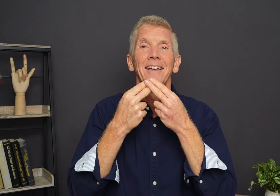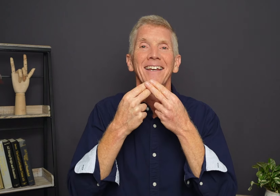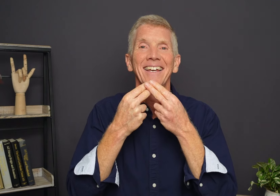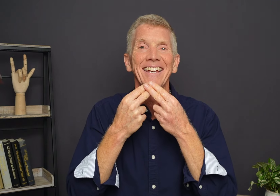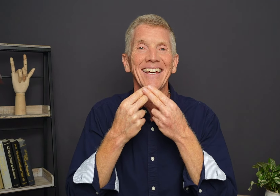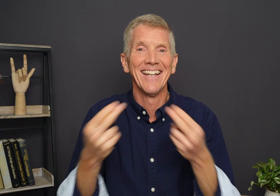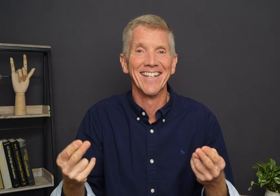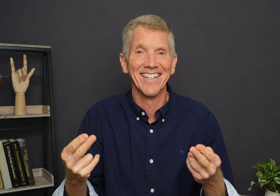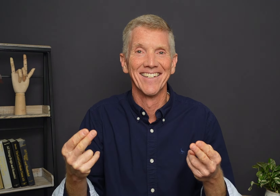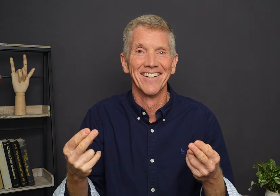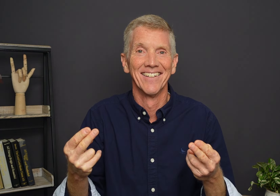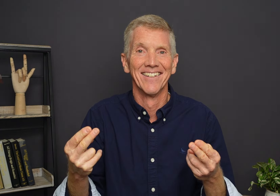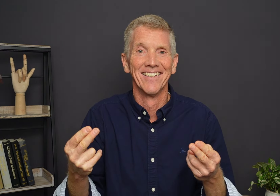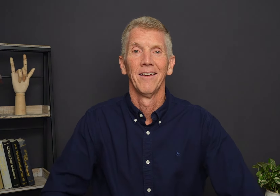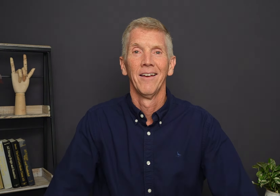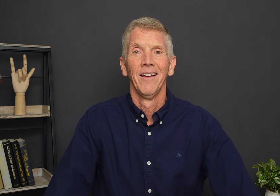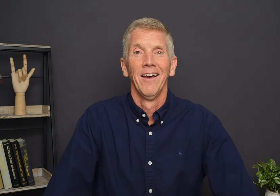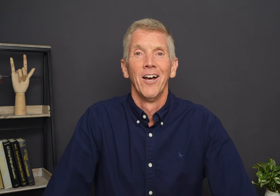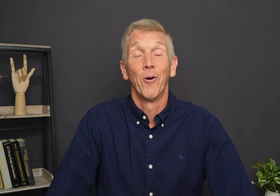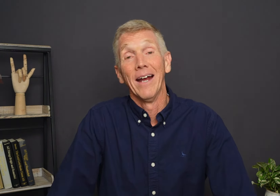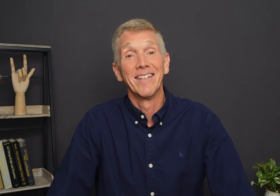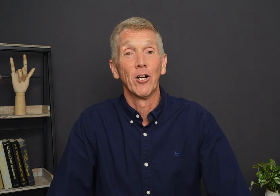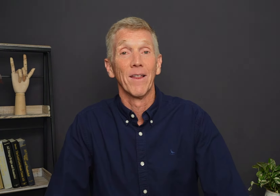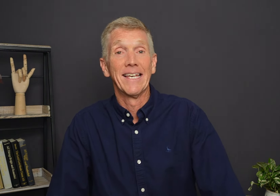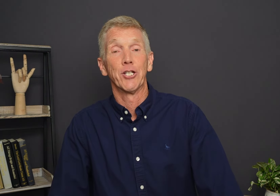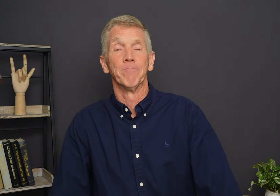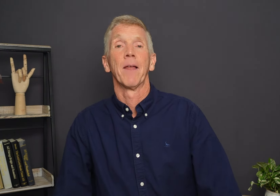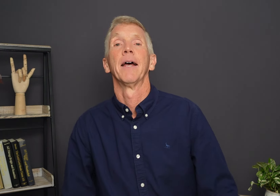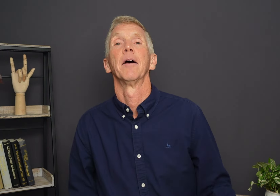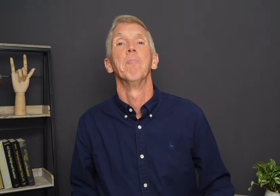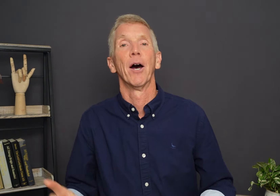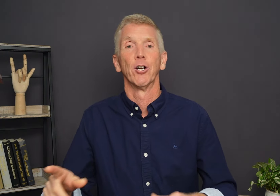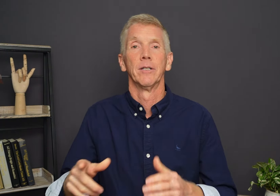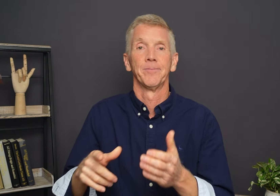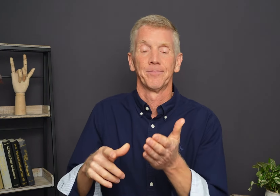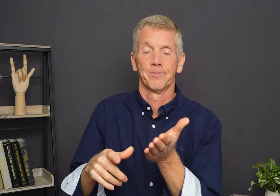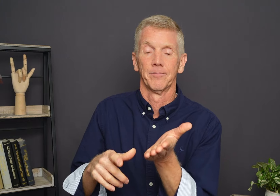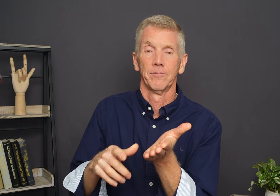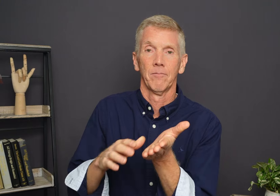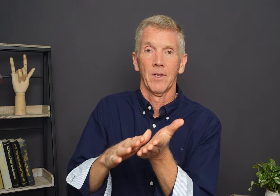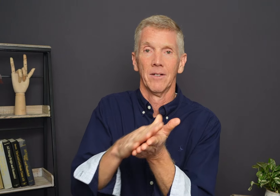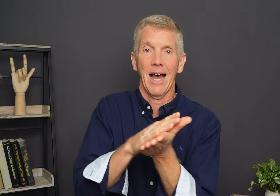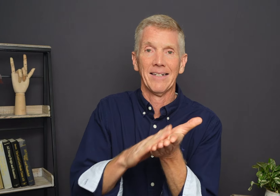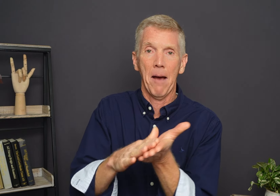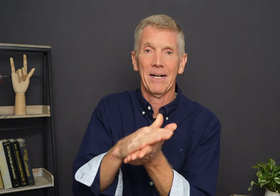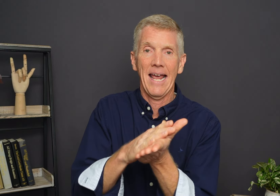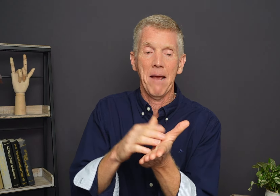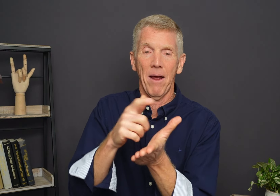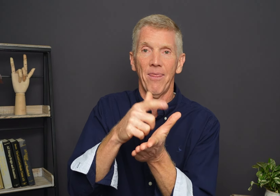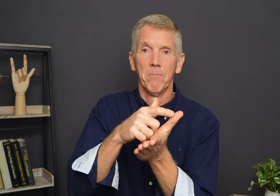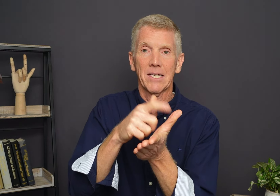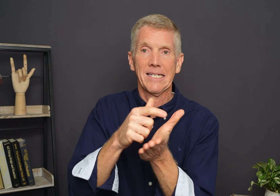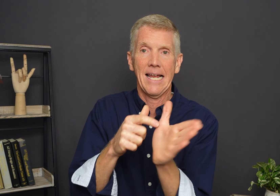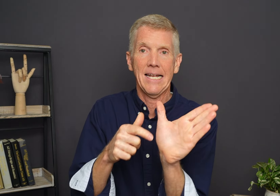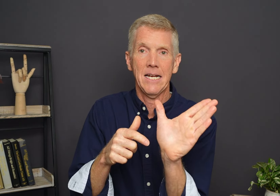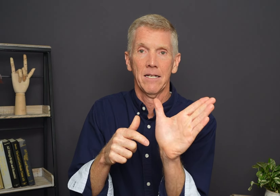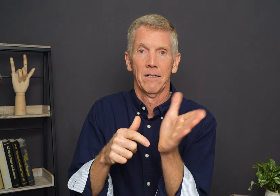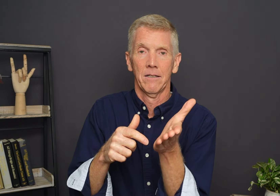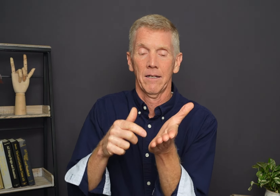Innocent. Okay, let's head over to the kitchen. Butter. Non-dominant hand, my thumb's extended,